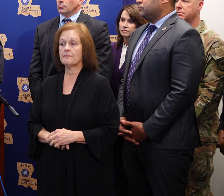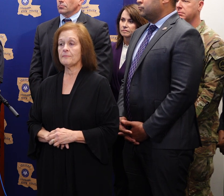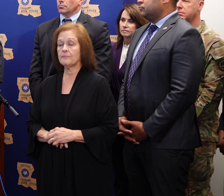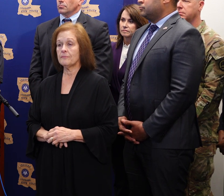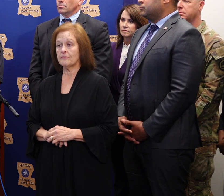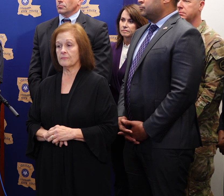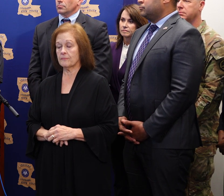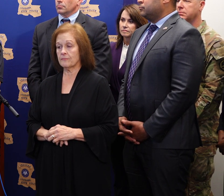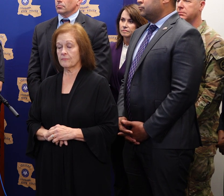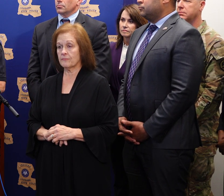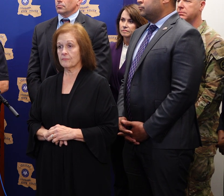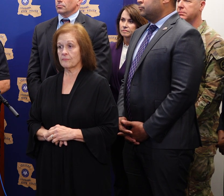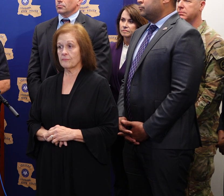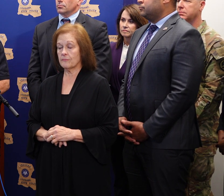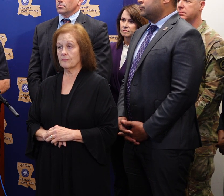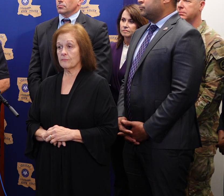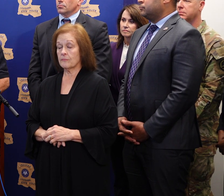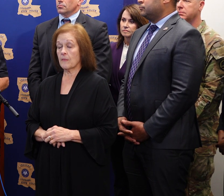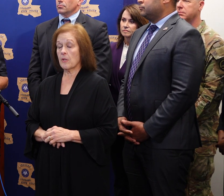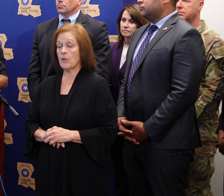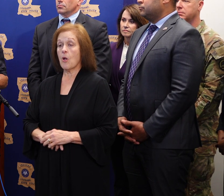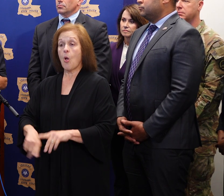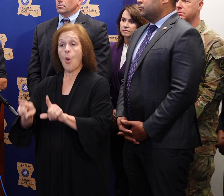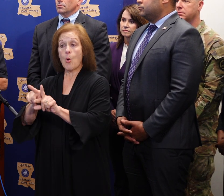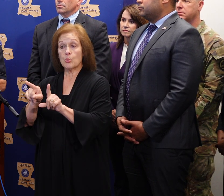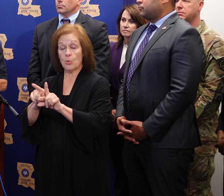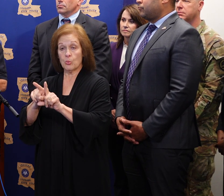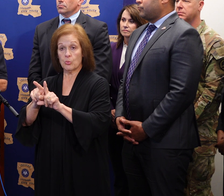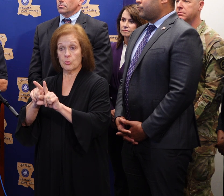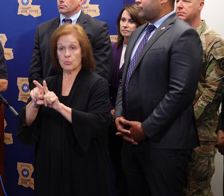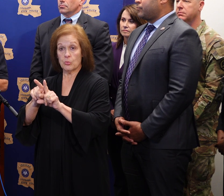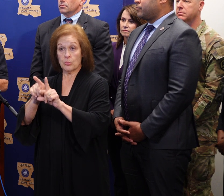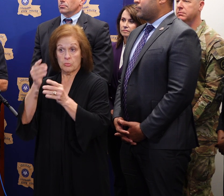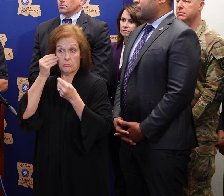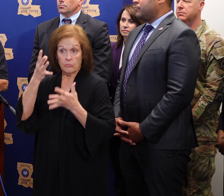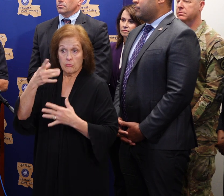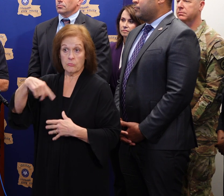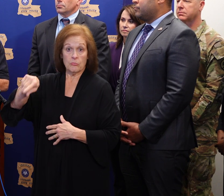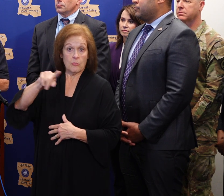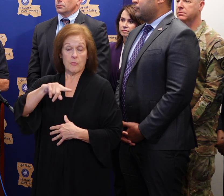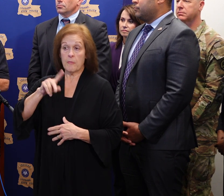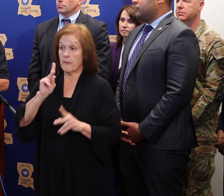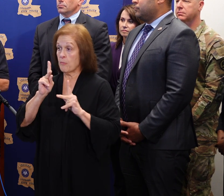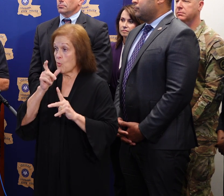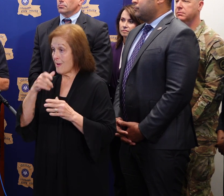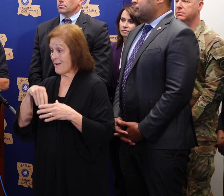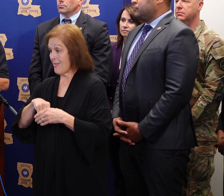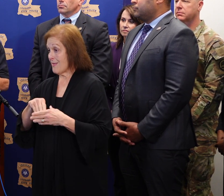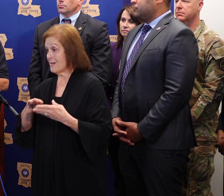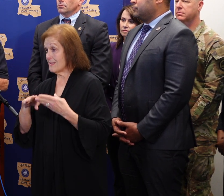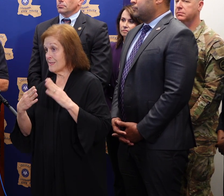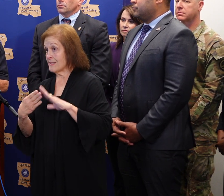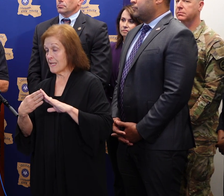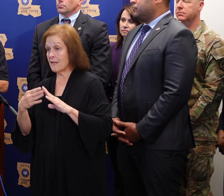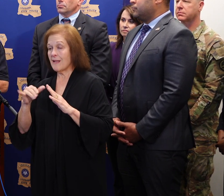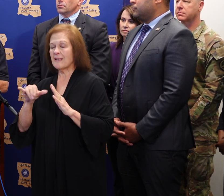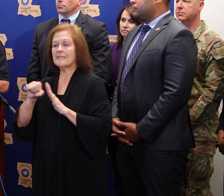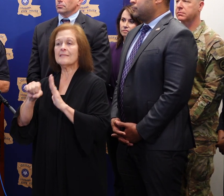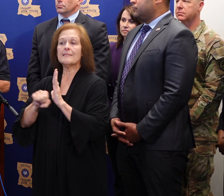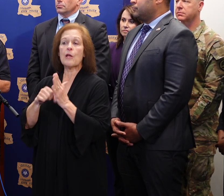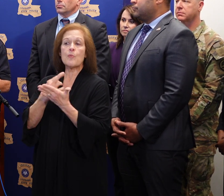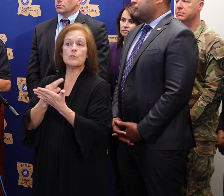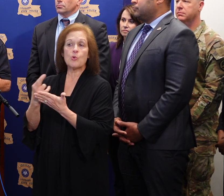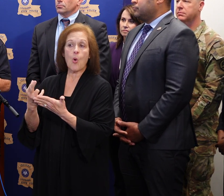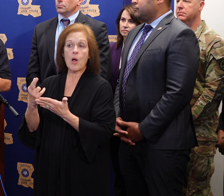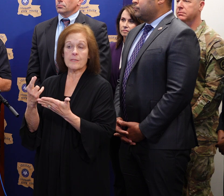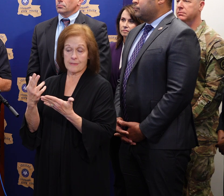With that, I would also remind those who are in the city that as far as state resources are concerned,